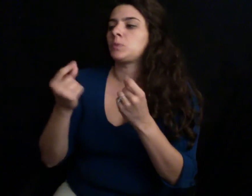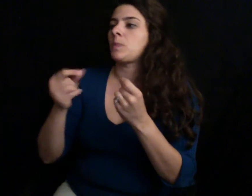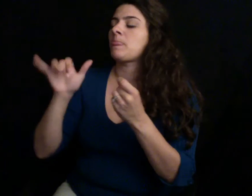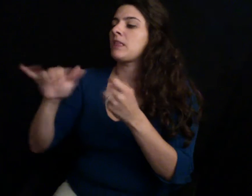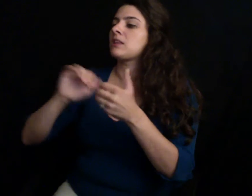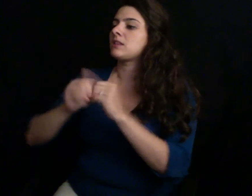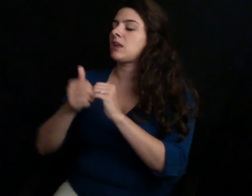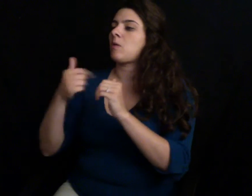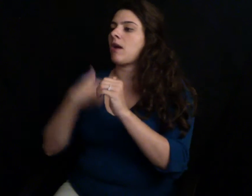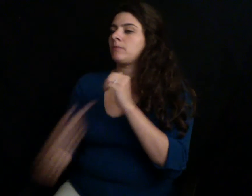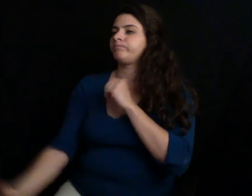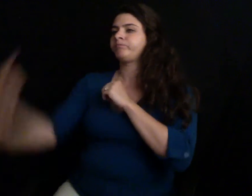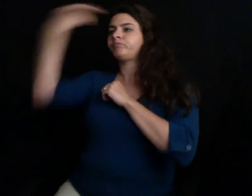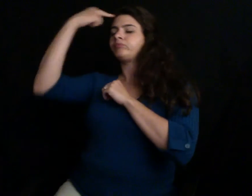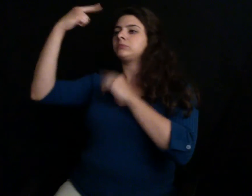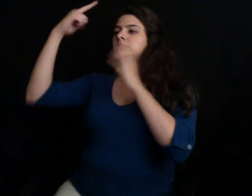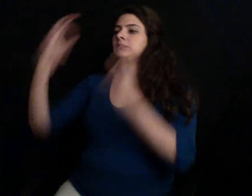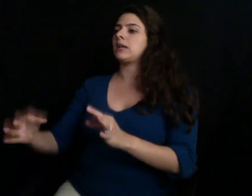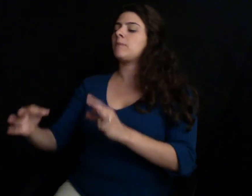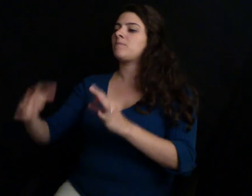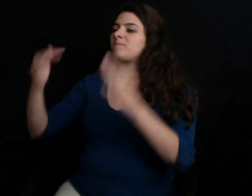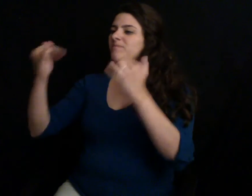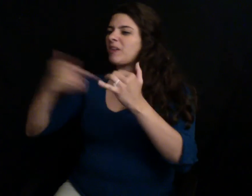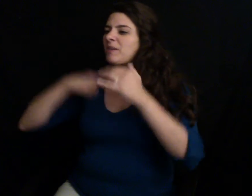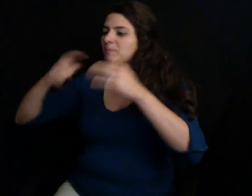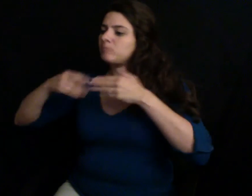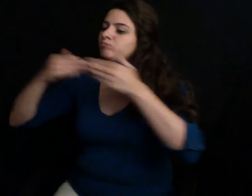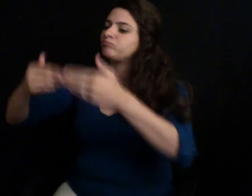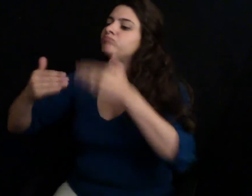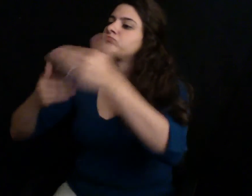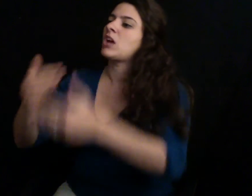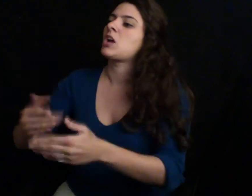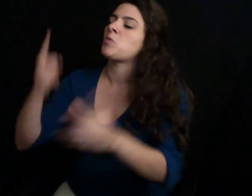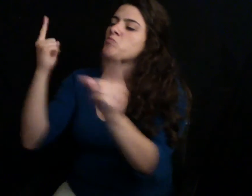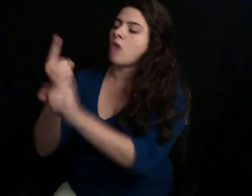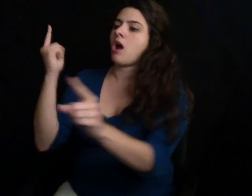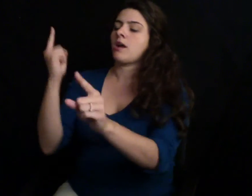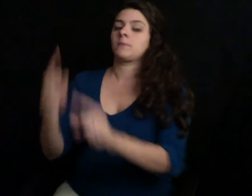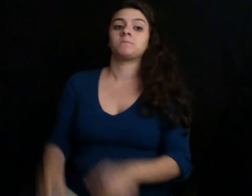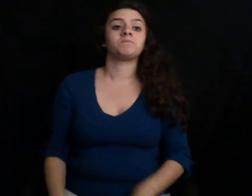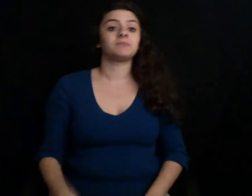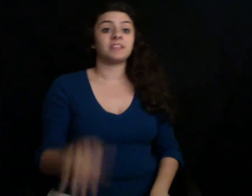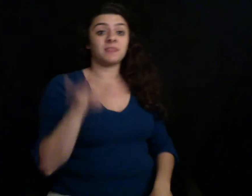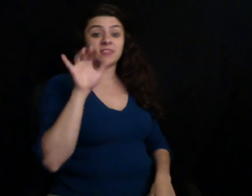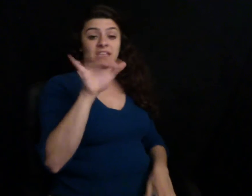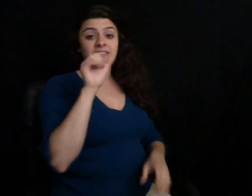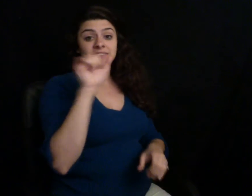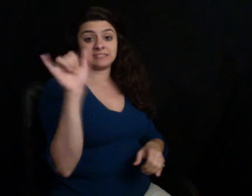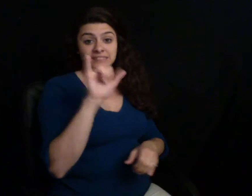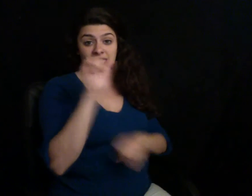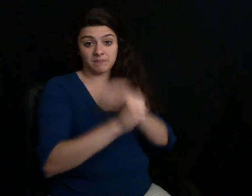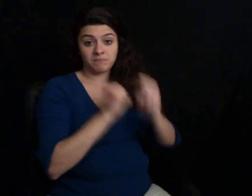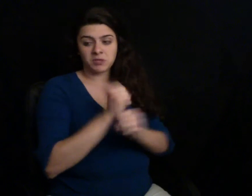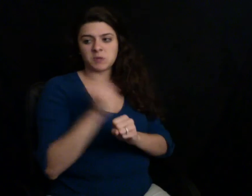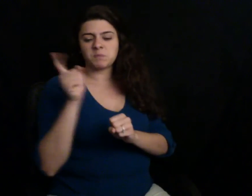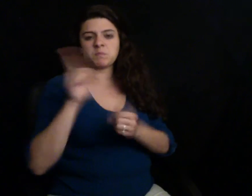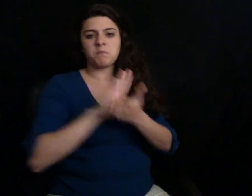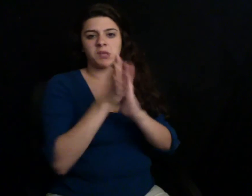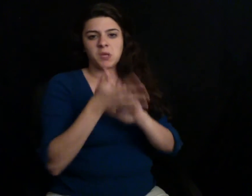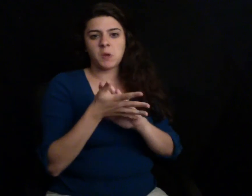And it worked. That same year, Daystorm finally became a YouTube partner and began earning an income from the site. And I got my first